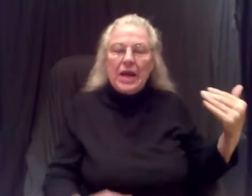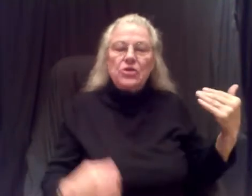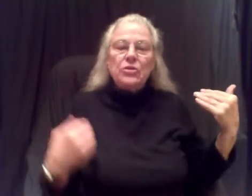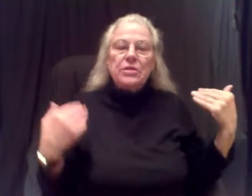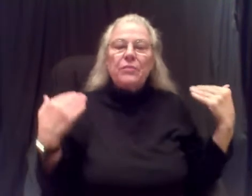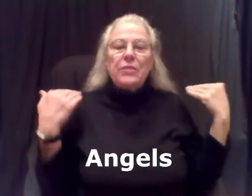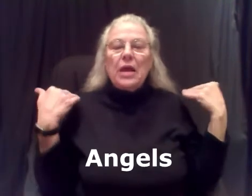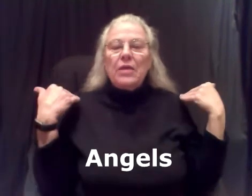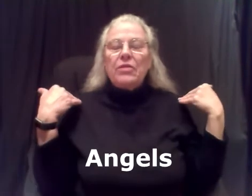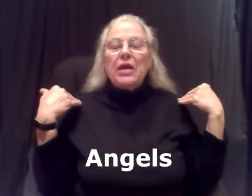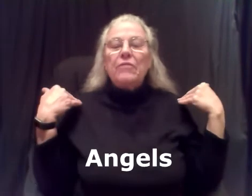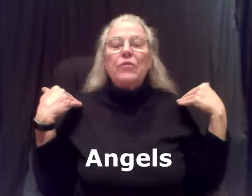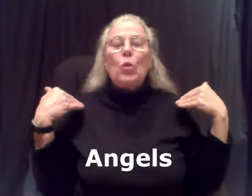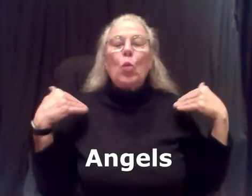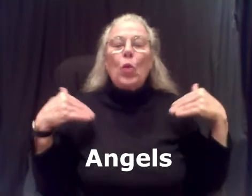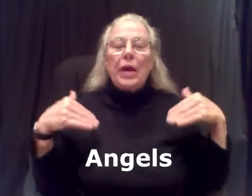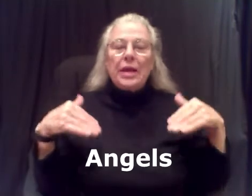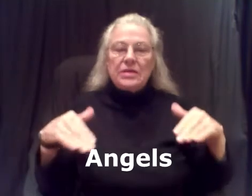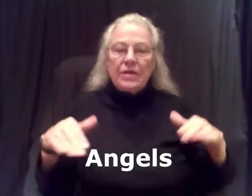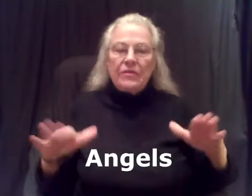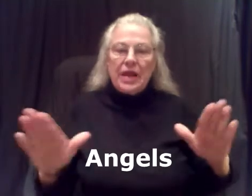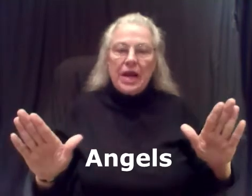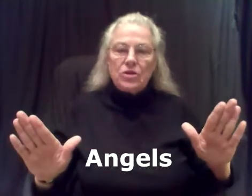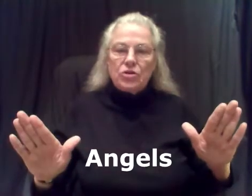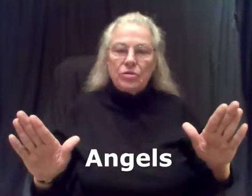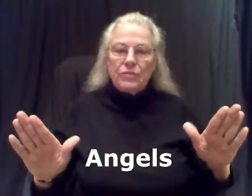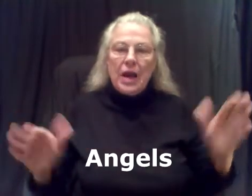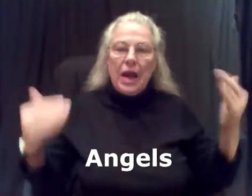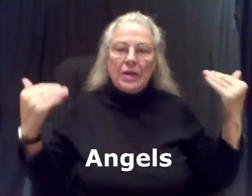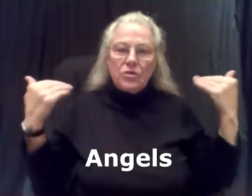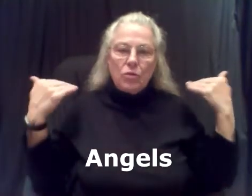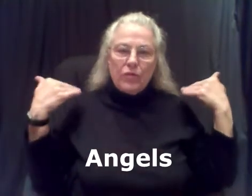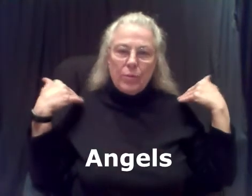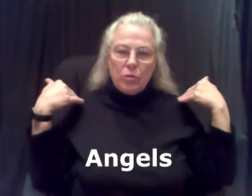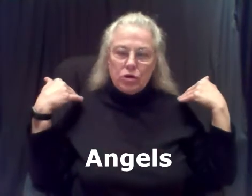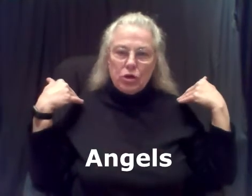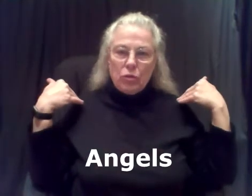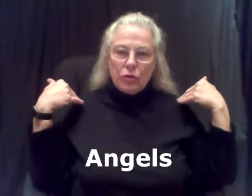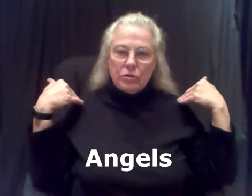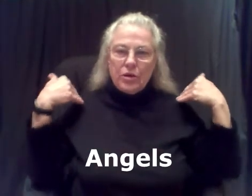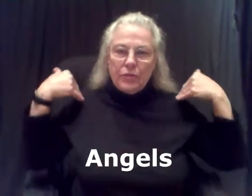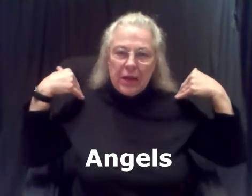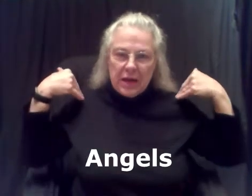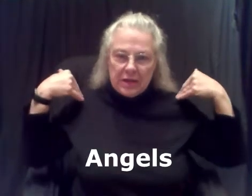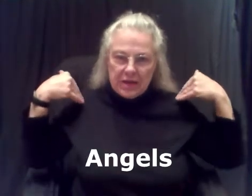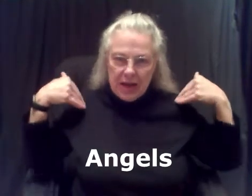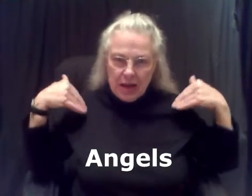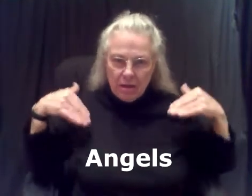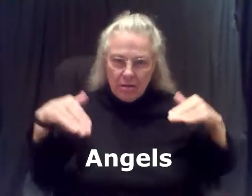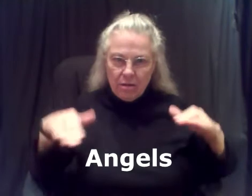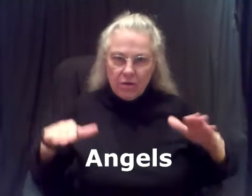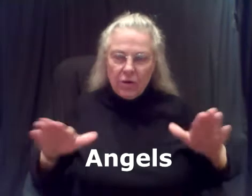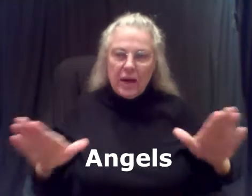Angels, think of the wings of the angel. And so from both shoulders, take your hands